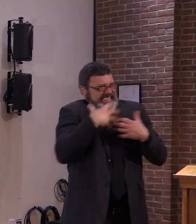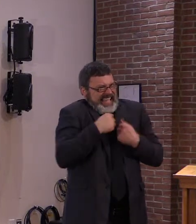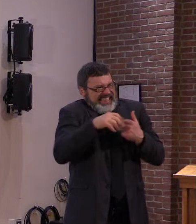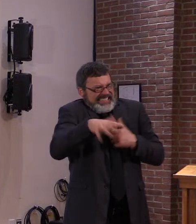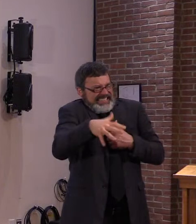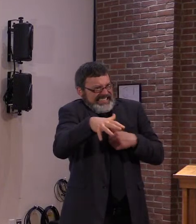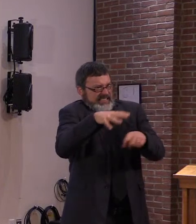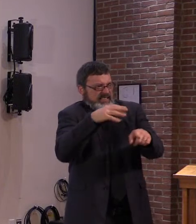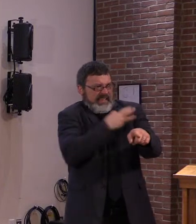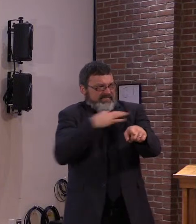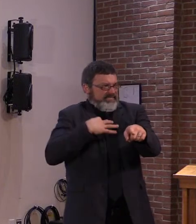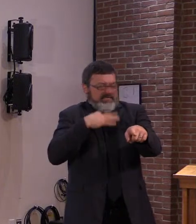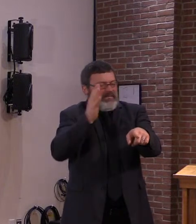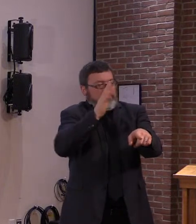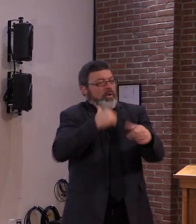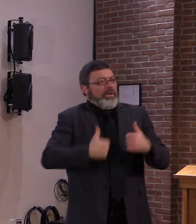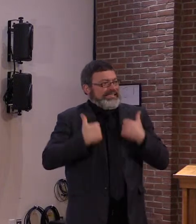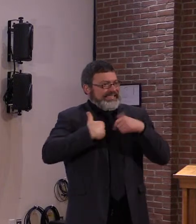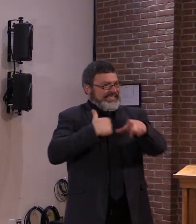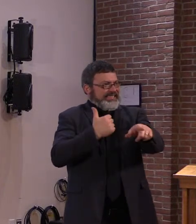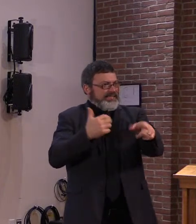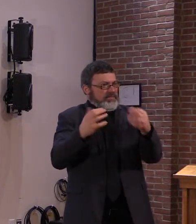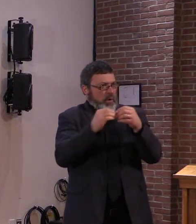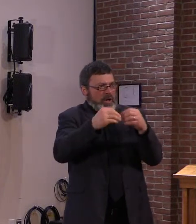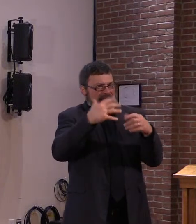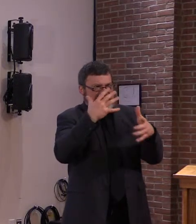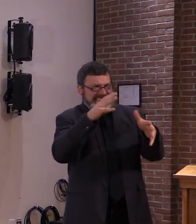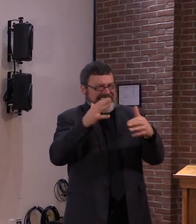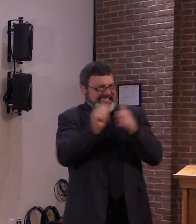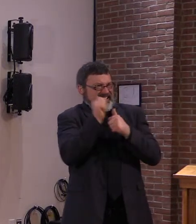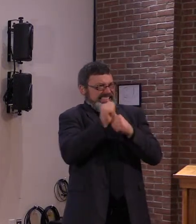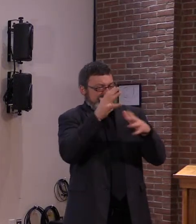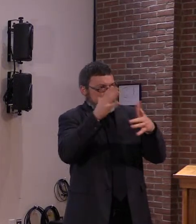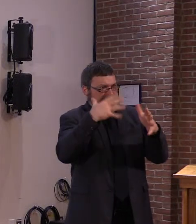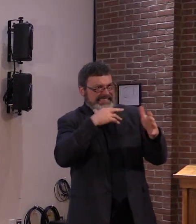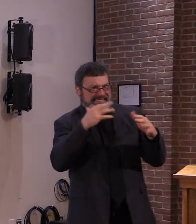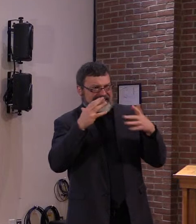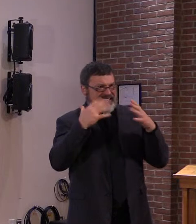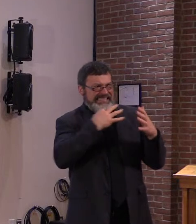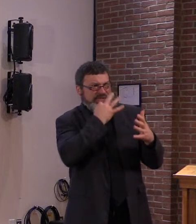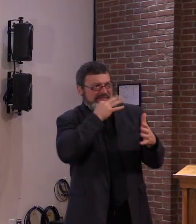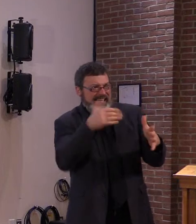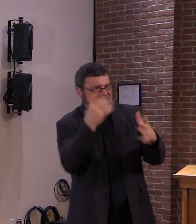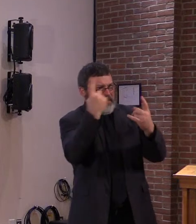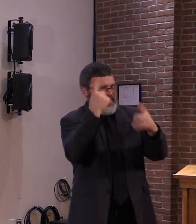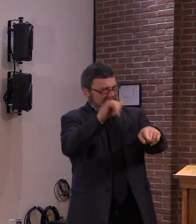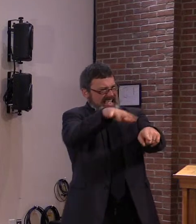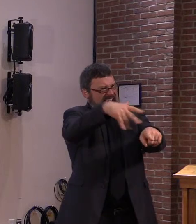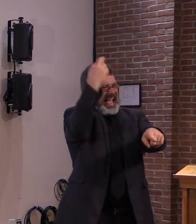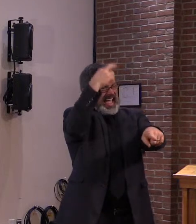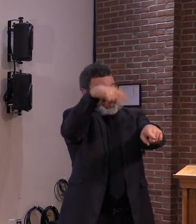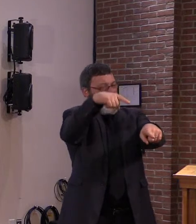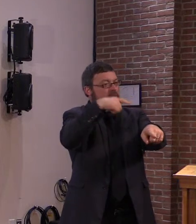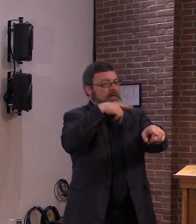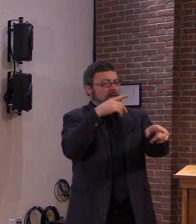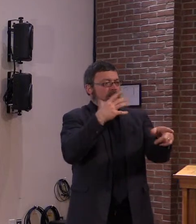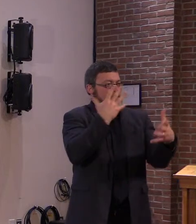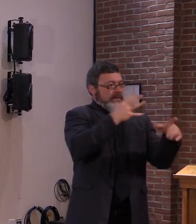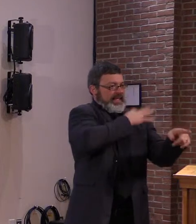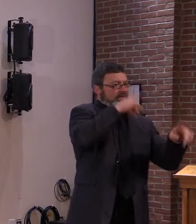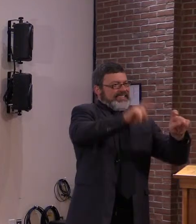state. Okay, do you know if any were from the two southern Vermont counties? I don't have that data with me at the